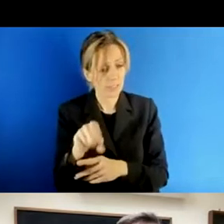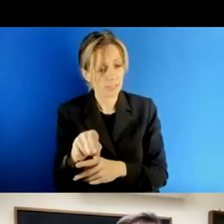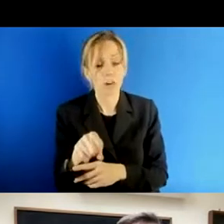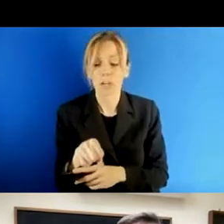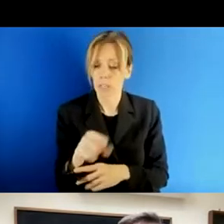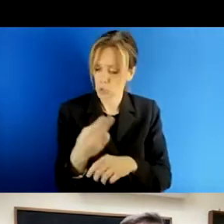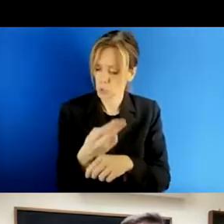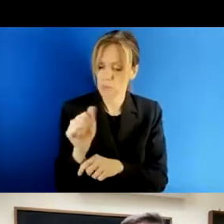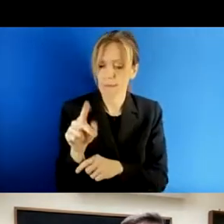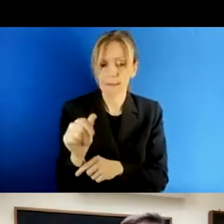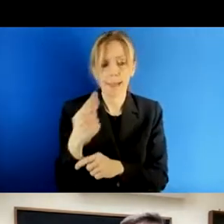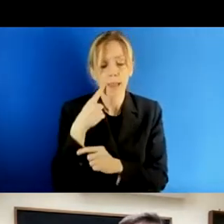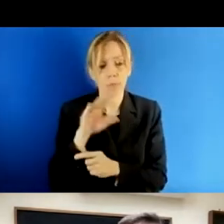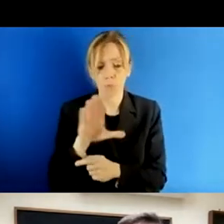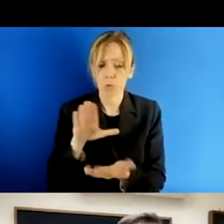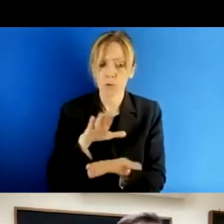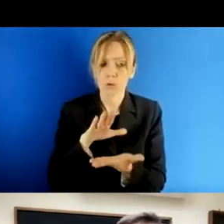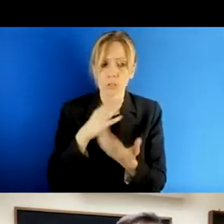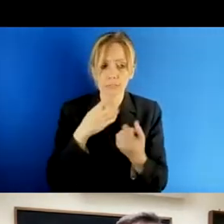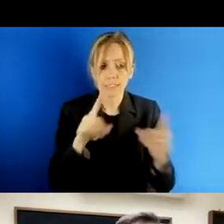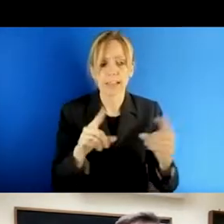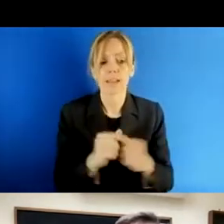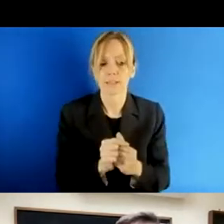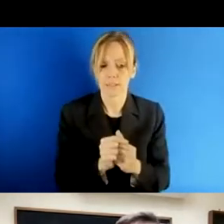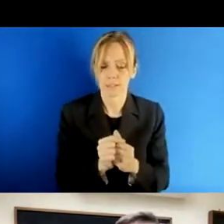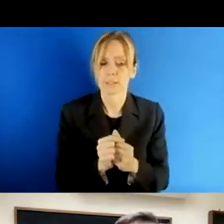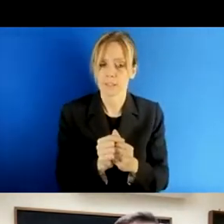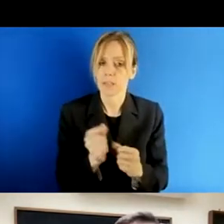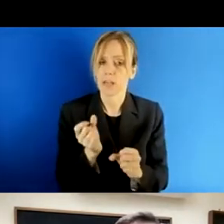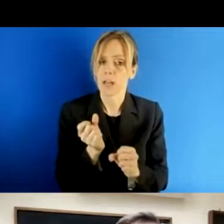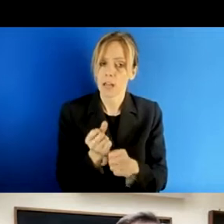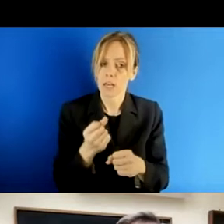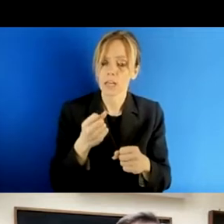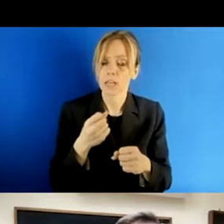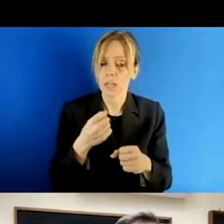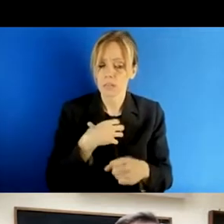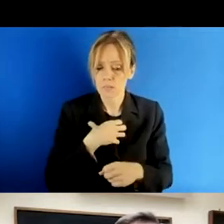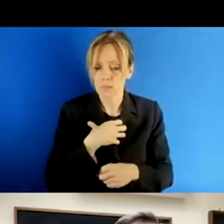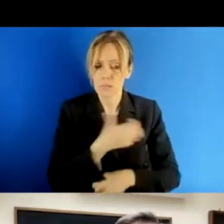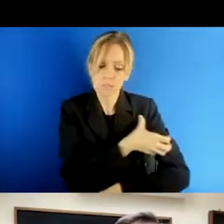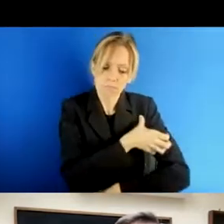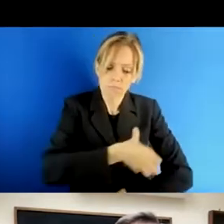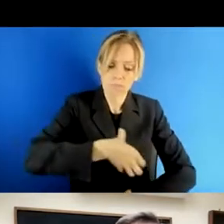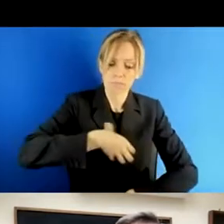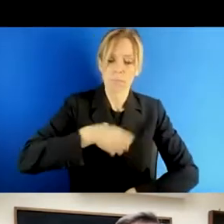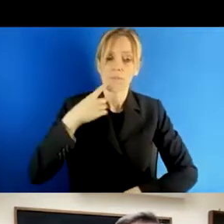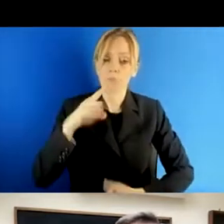academically successful and make that and enfranchise yourself to that academic success.